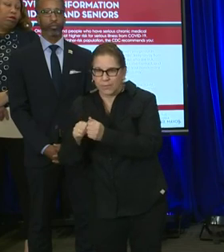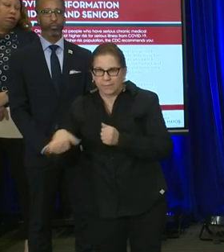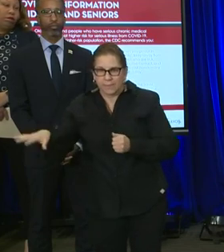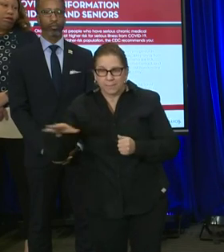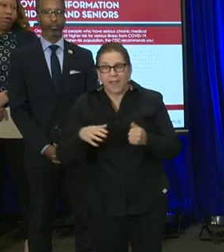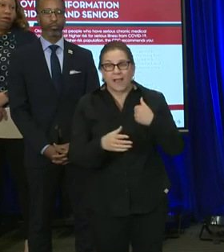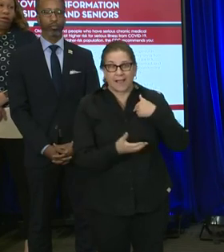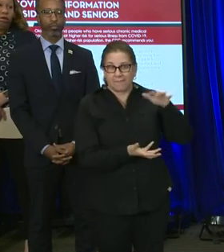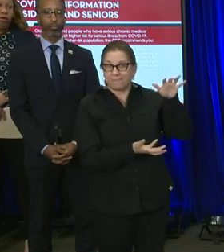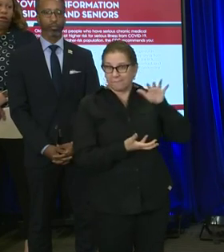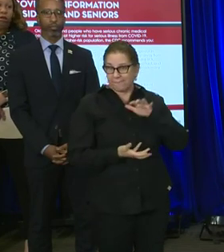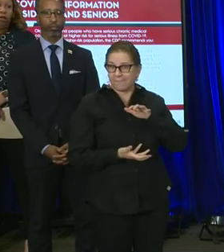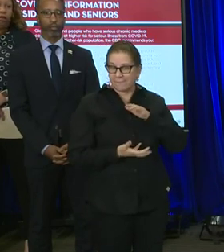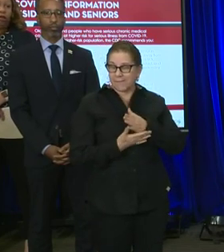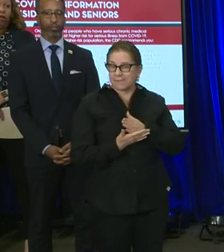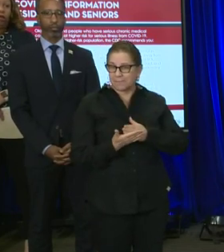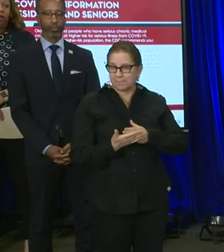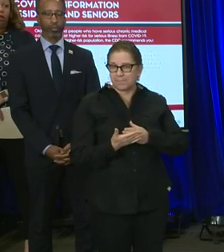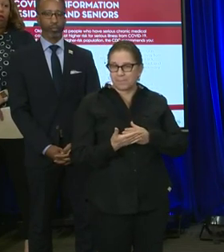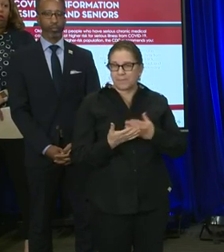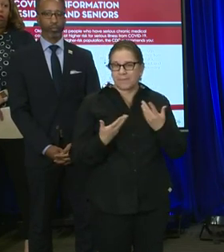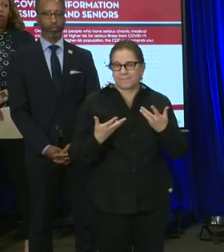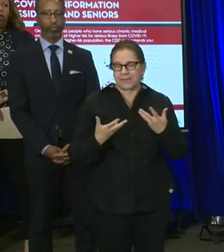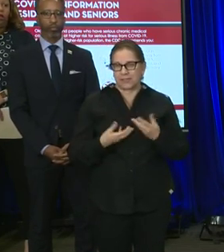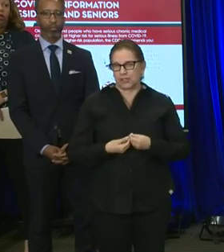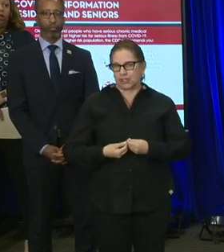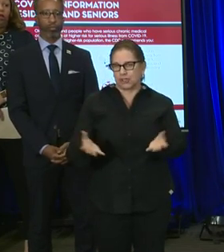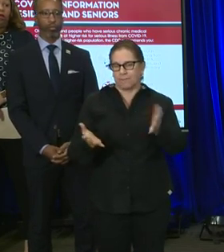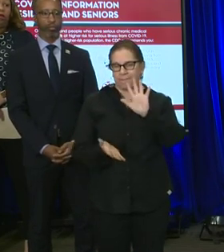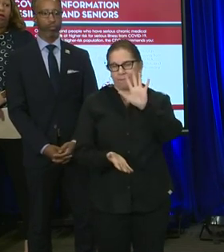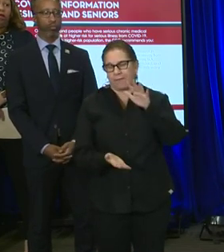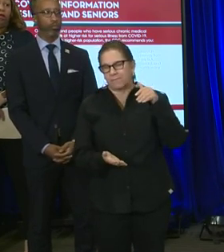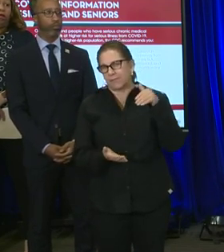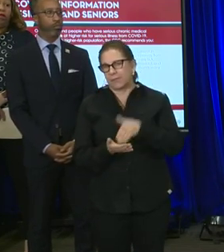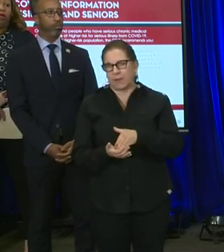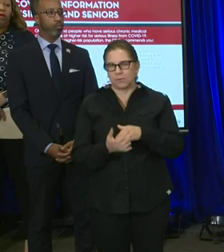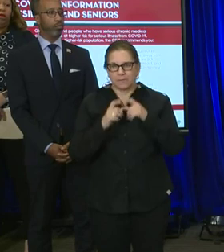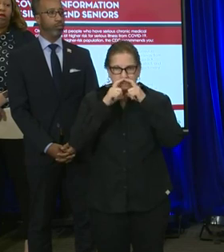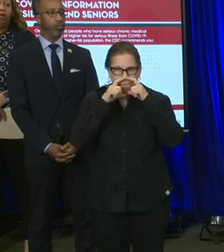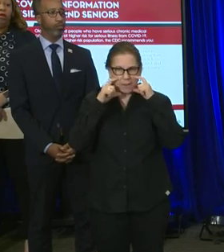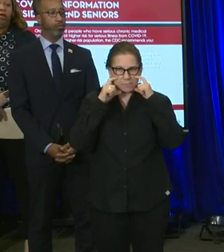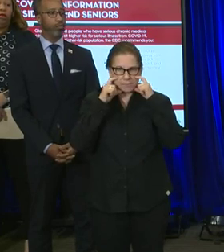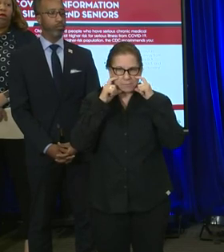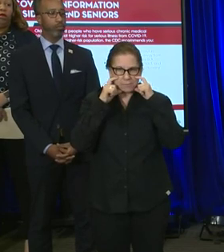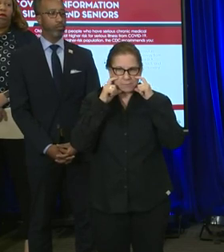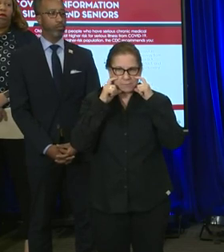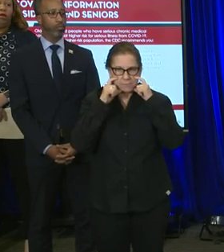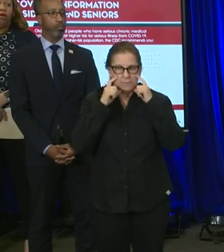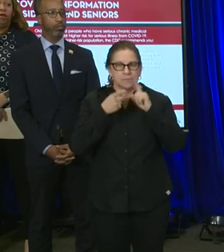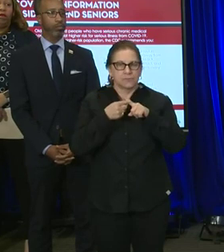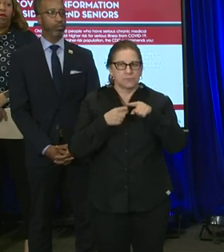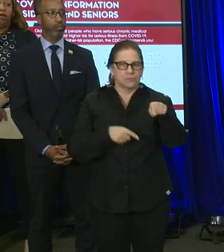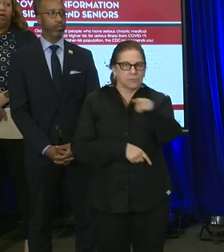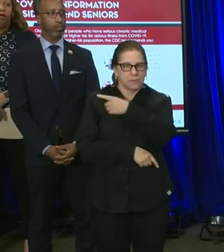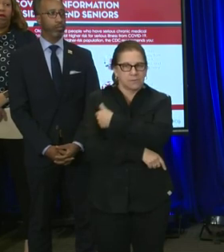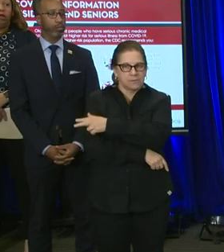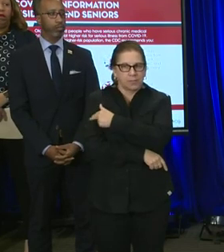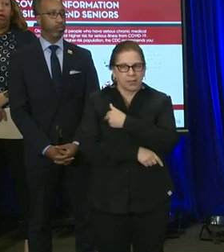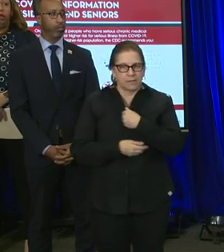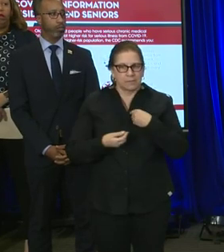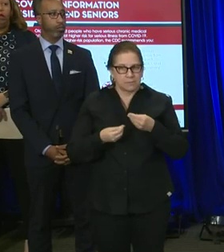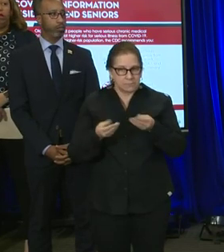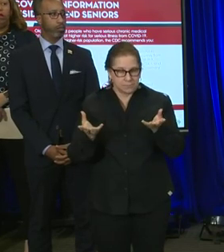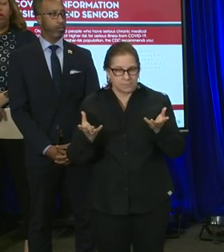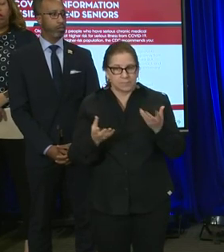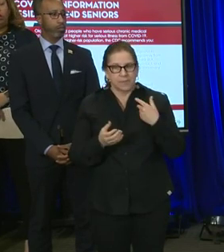initial 5,000 surgical masks to healthcare providers most in need. We have also made a request for 10,000 swabs or